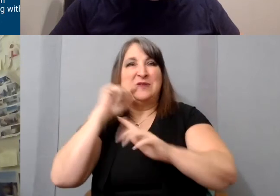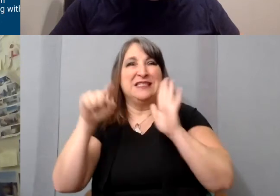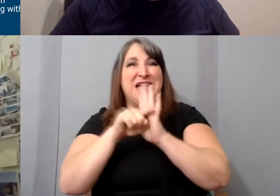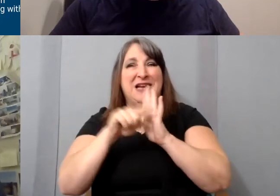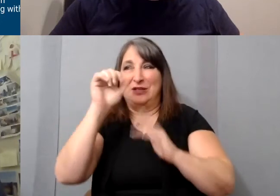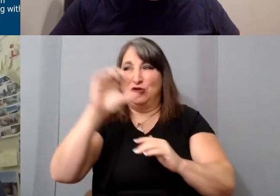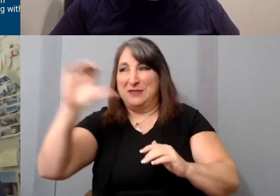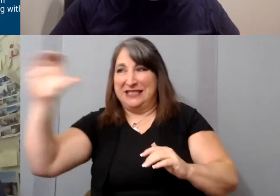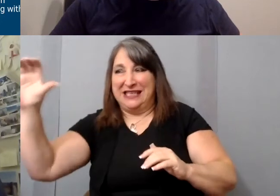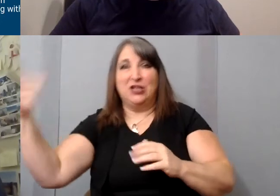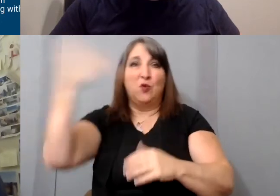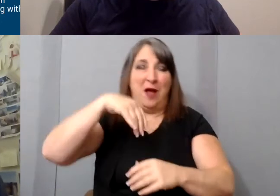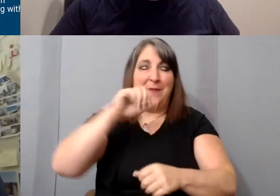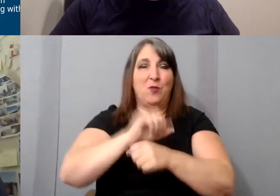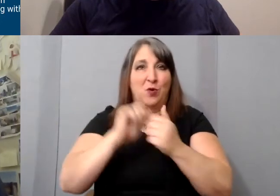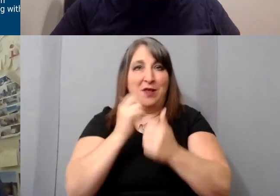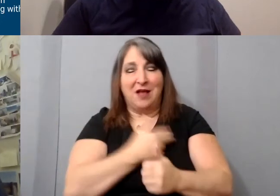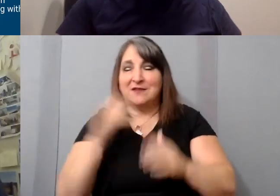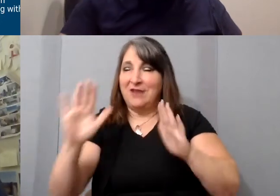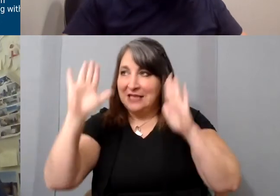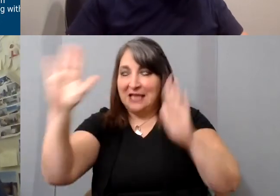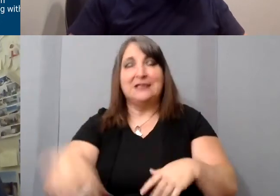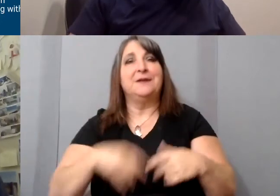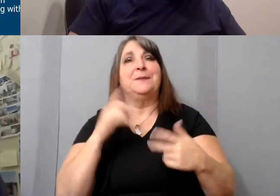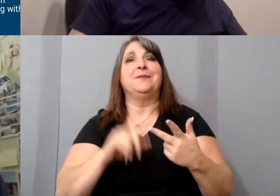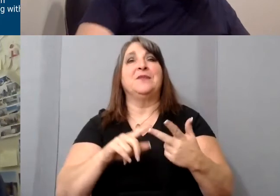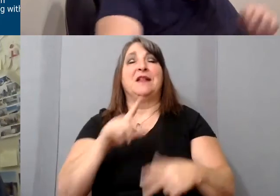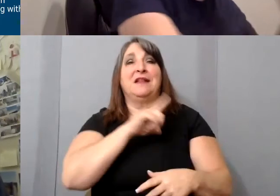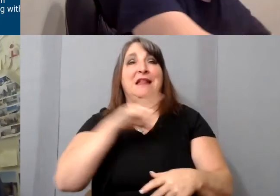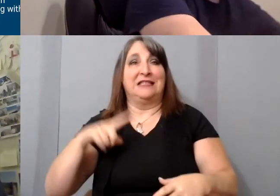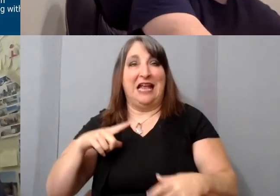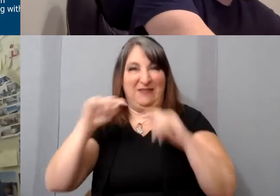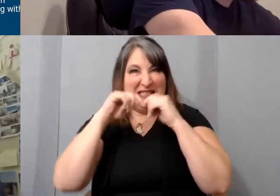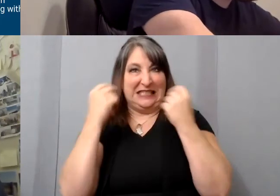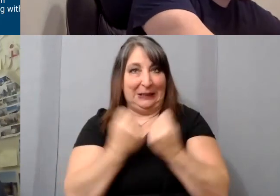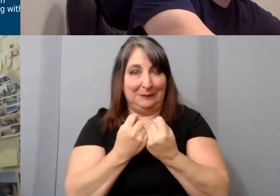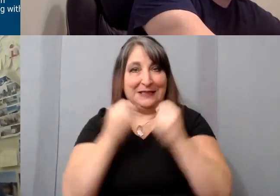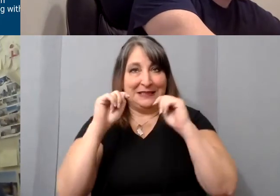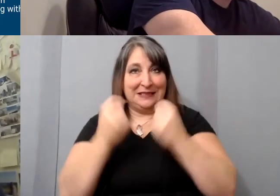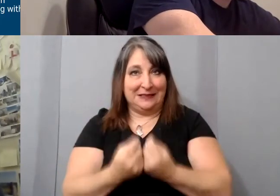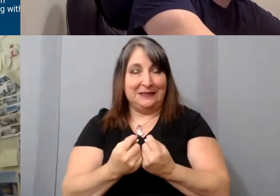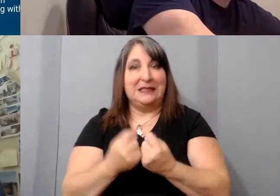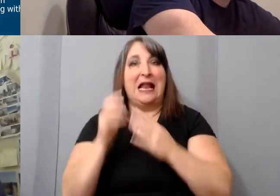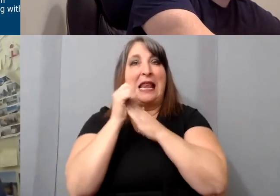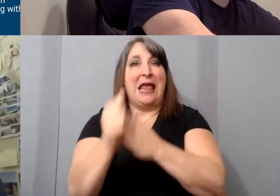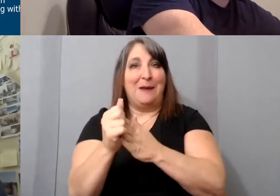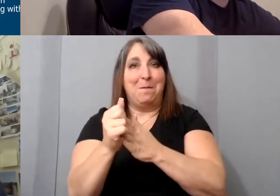DCCC to come out and work with us, was fantastic. The legislative teams led